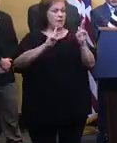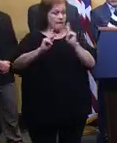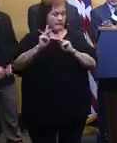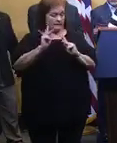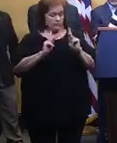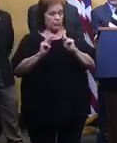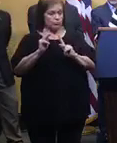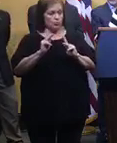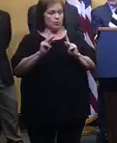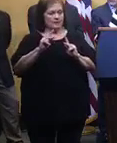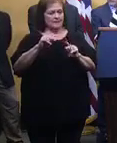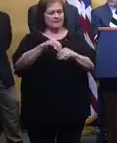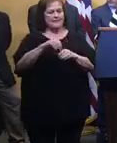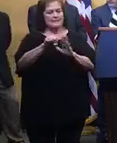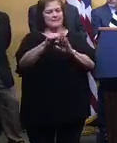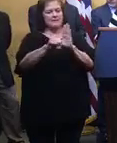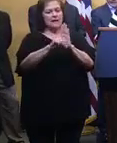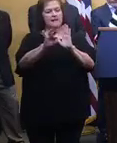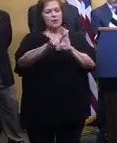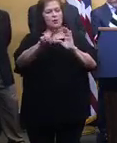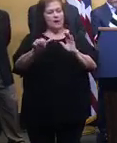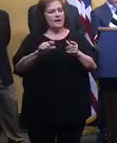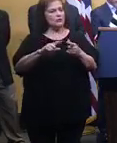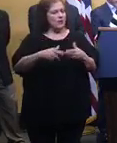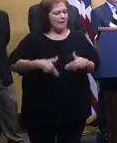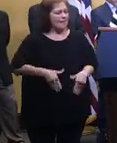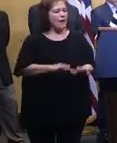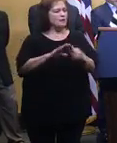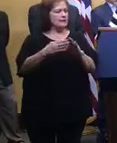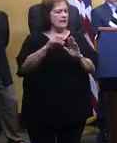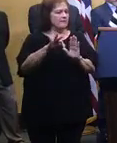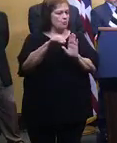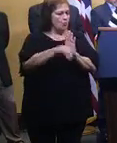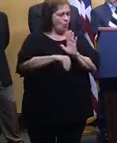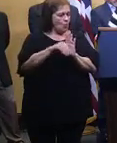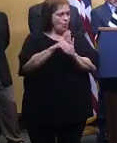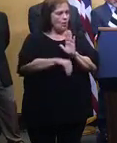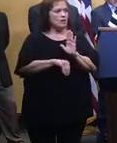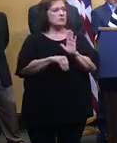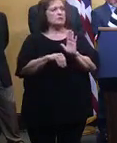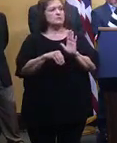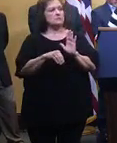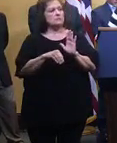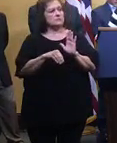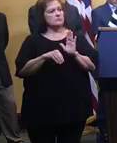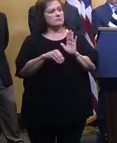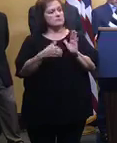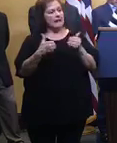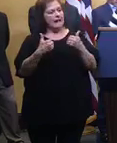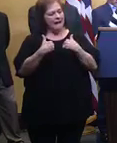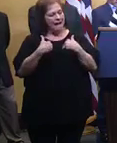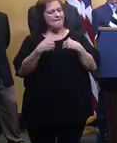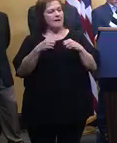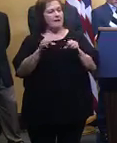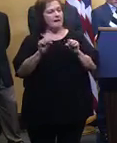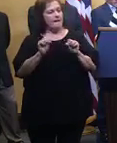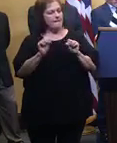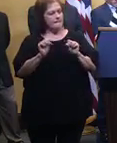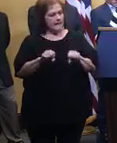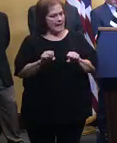throughout the state of Louisiana to allow the city of New Orleans to have flexibility with our ad